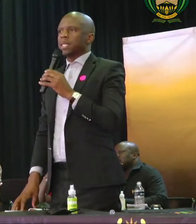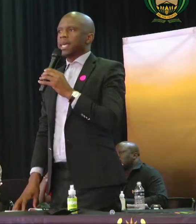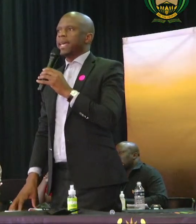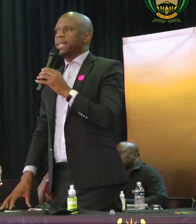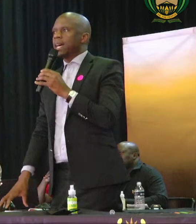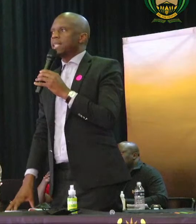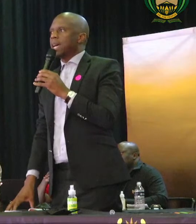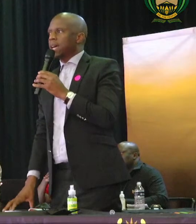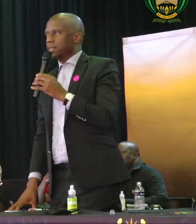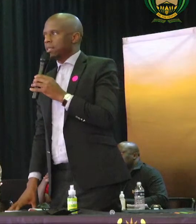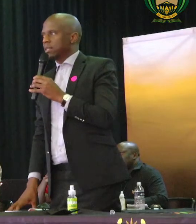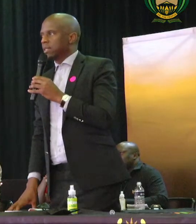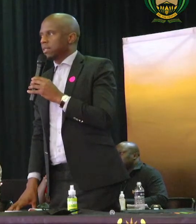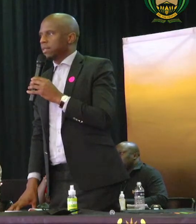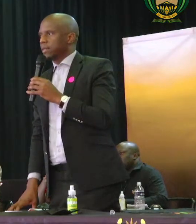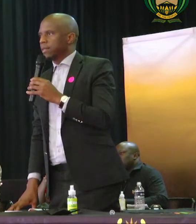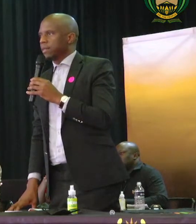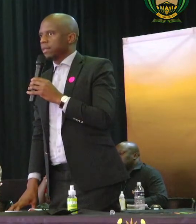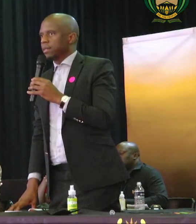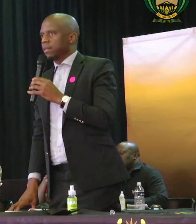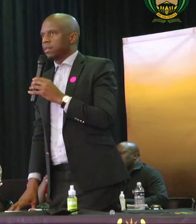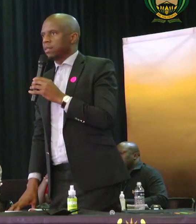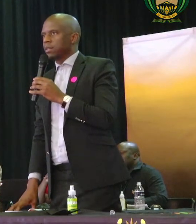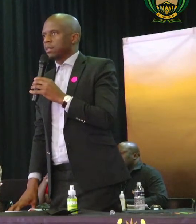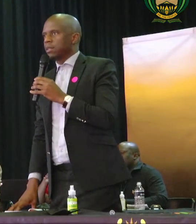Is there any other hand?